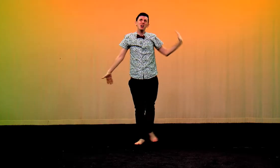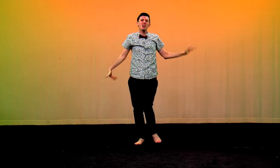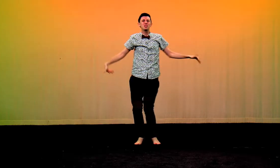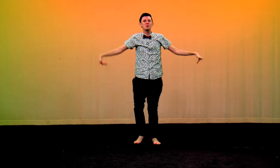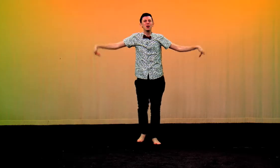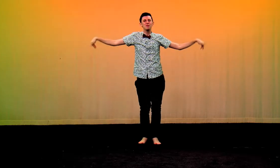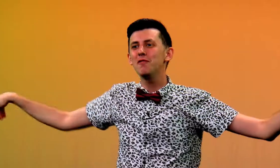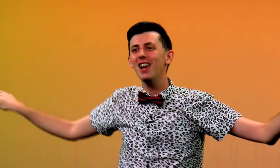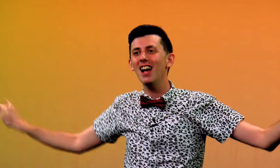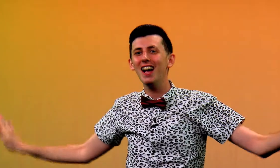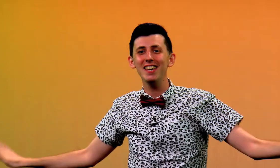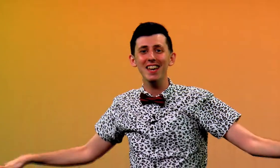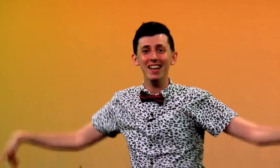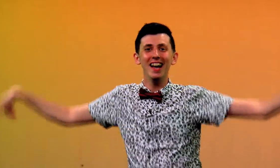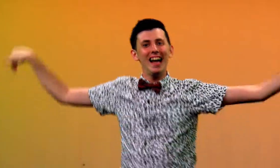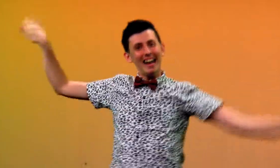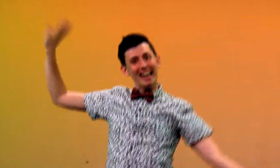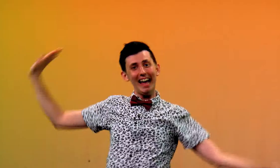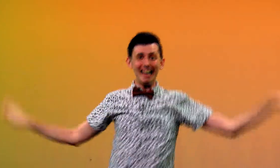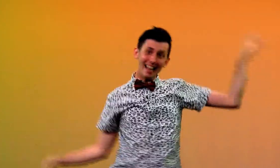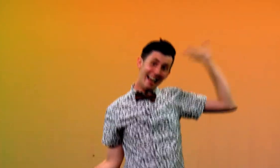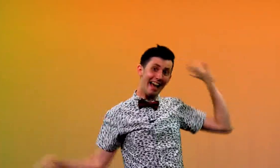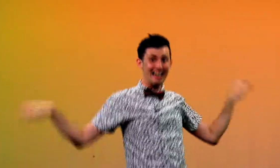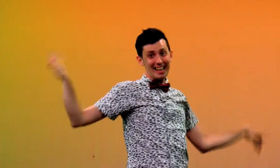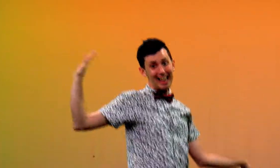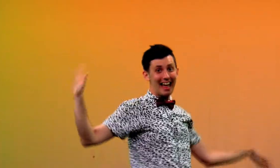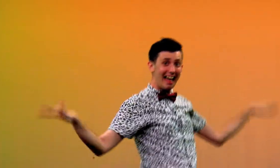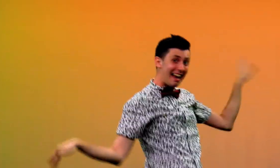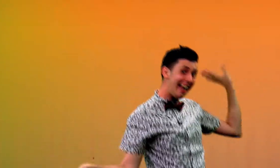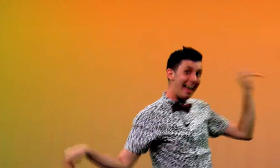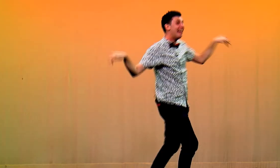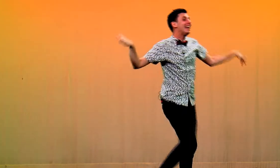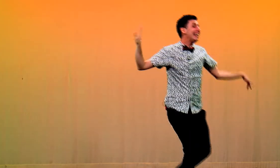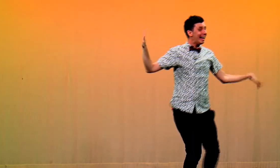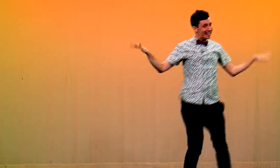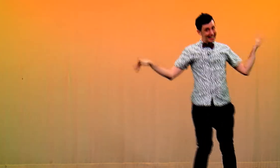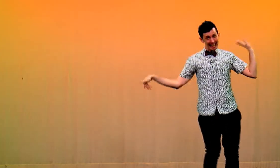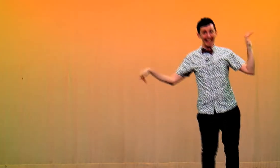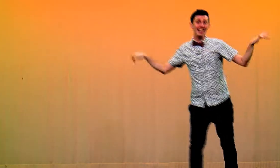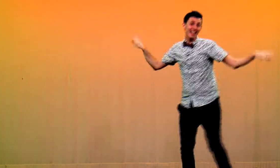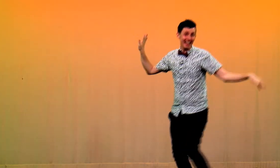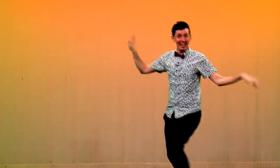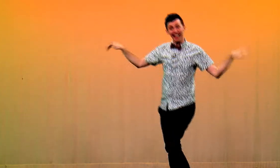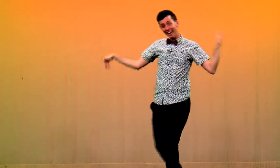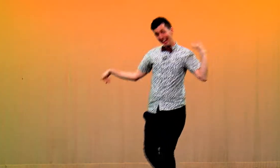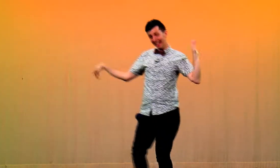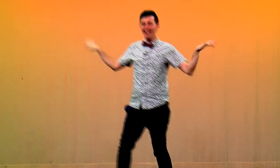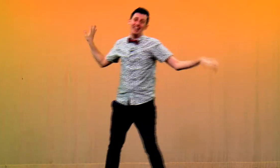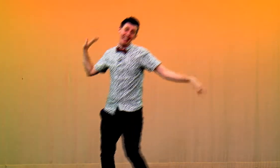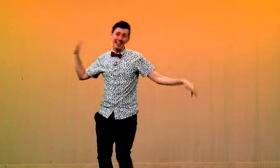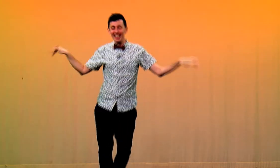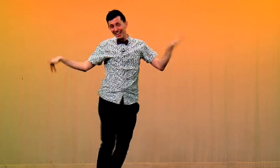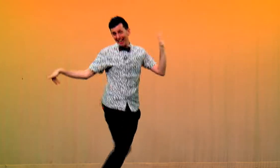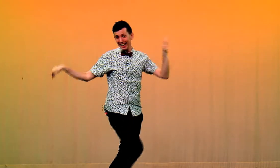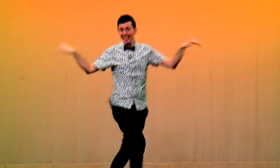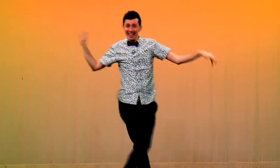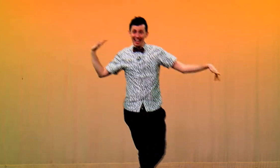birds were flying, la la la la la la, la la la la la la, la la la la la